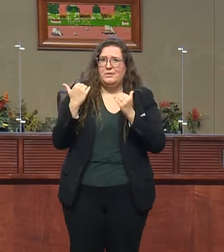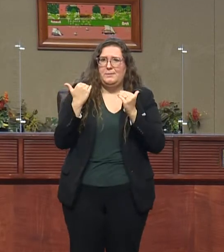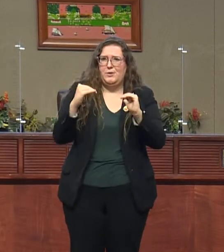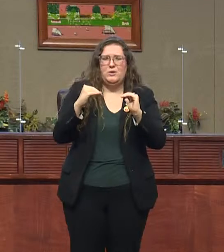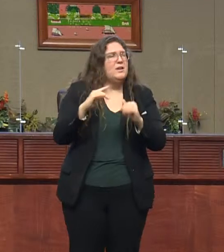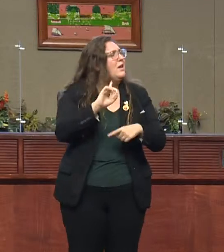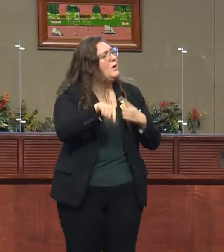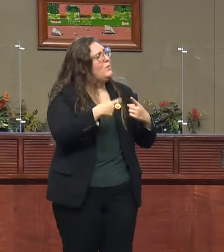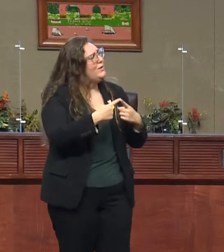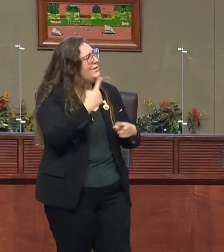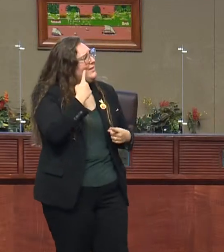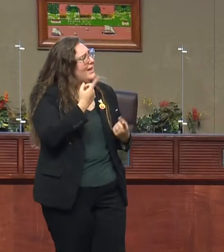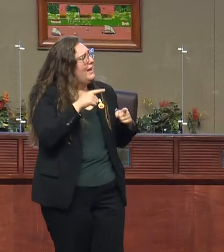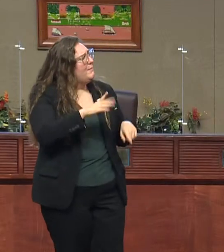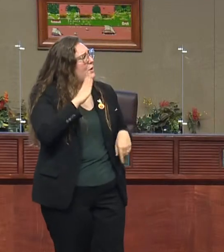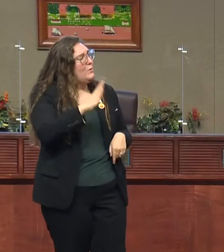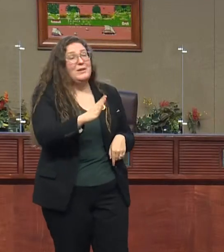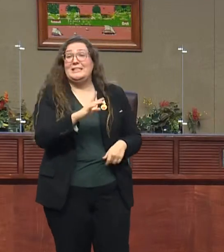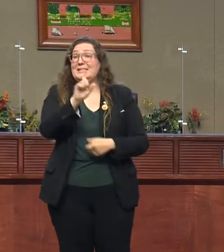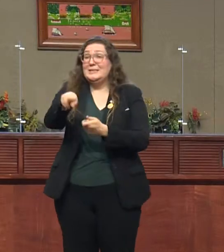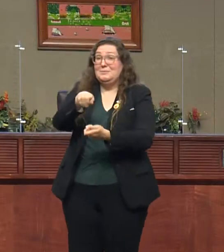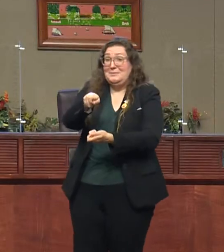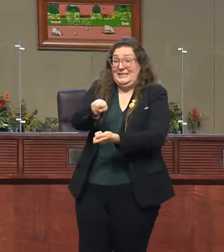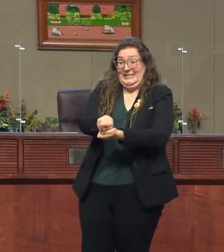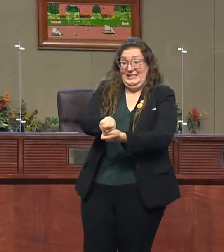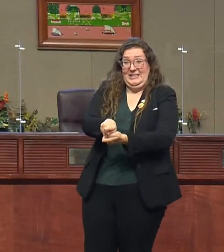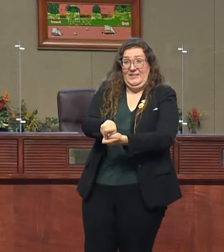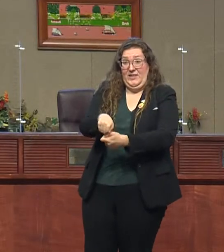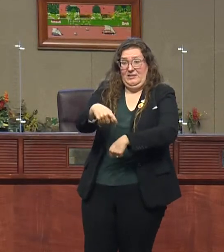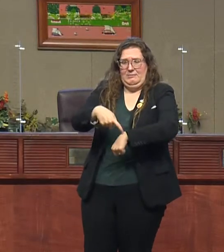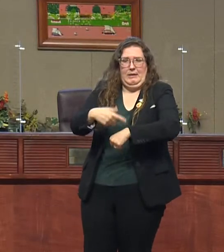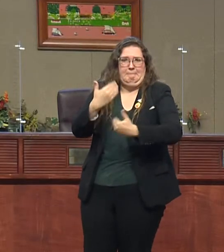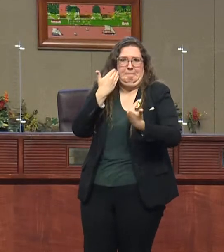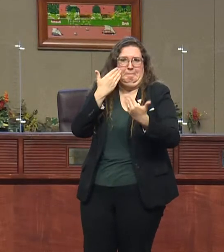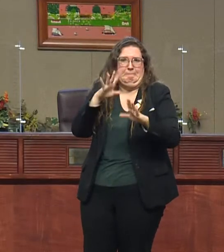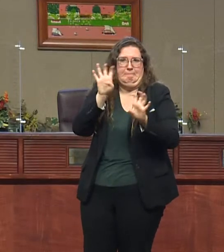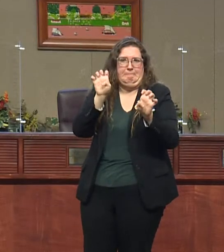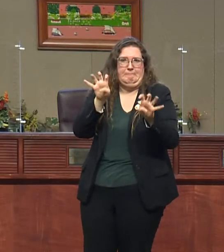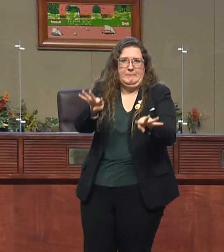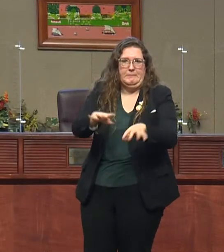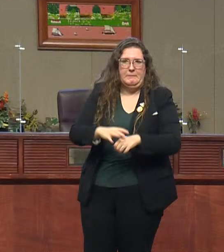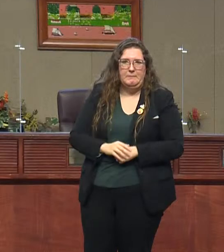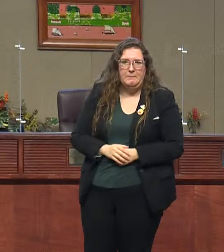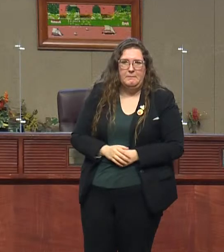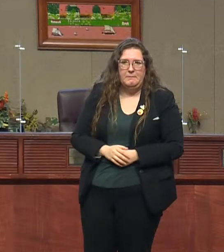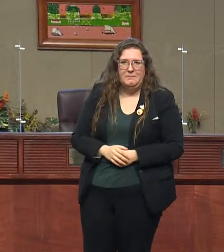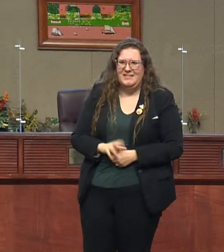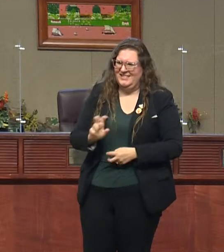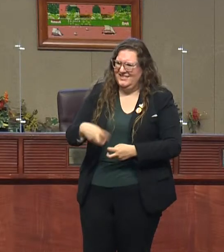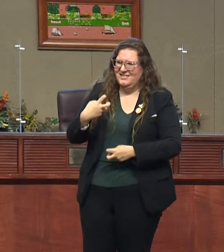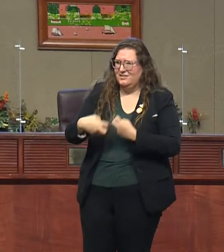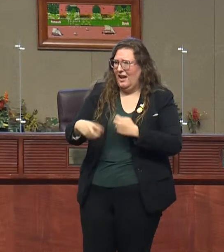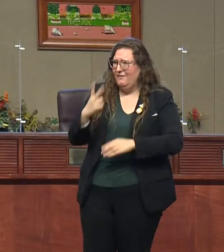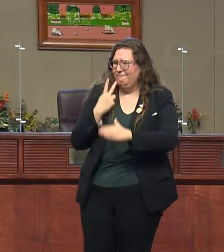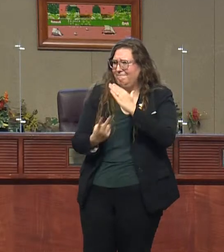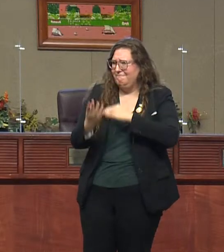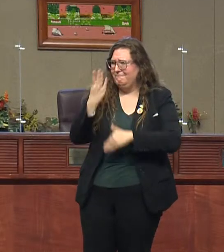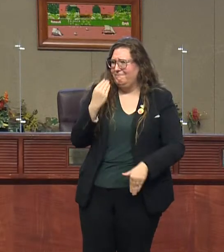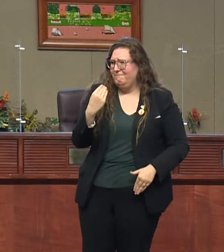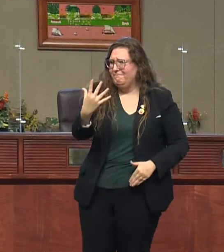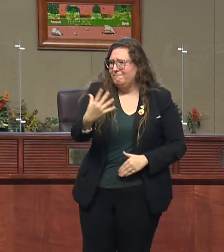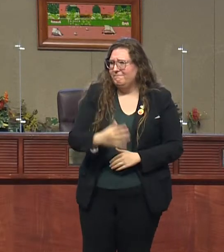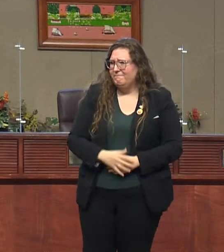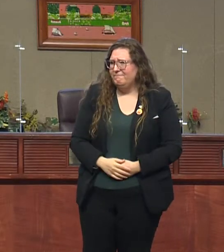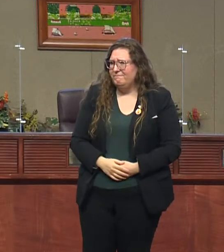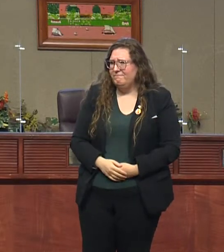get there? I don't have an idea, really. It's very difficult to project that. And also, it's going to, I